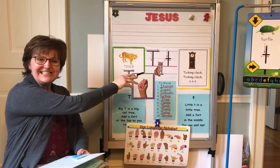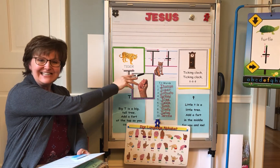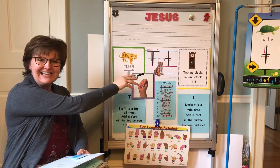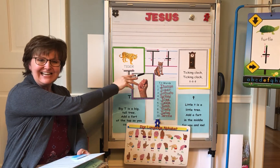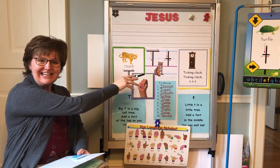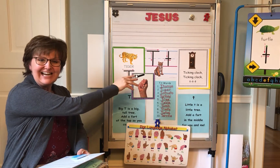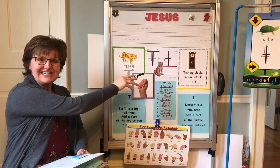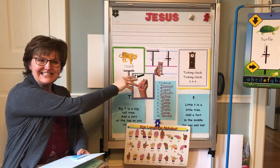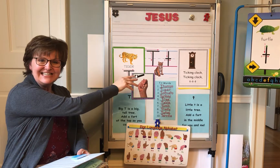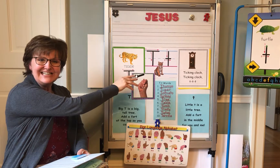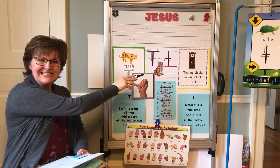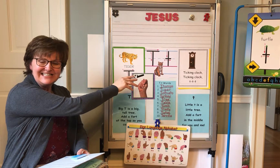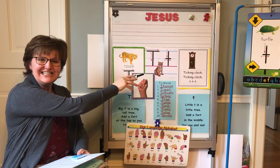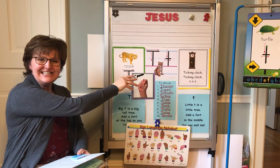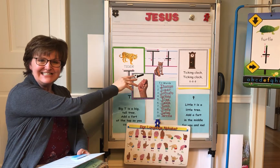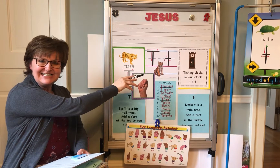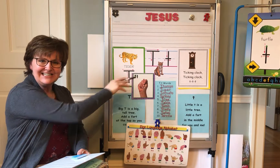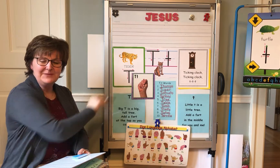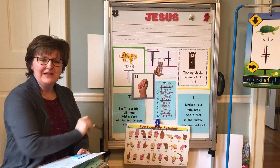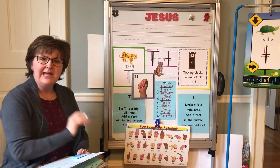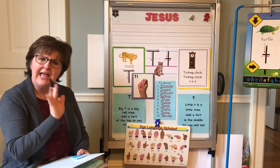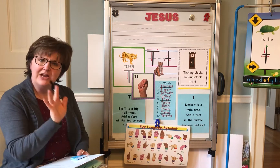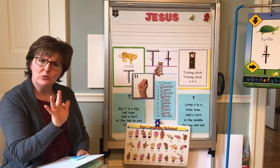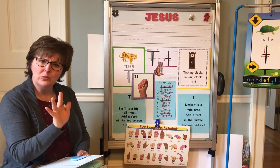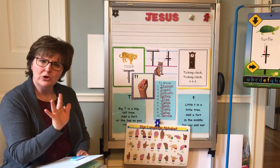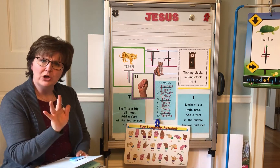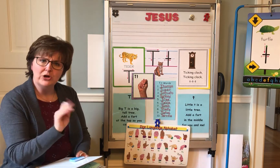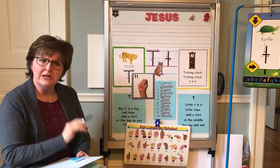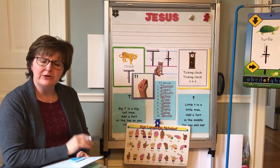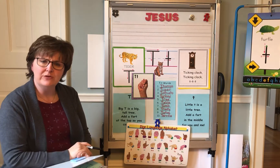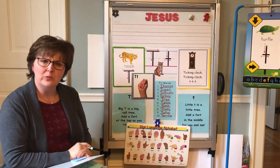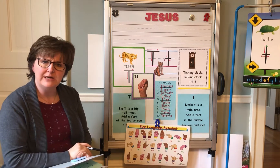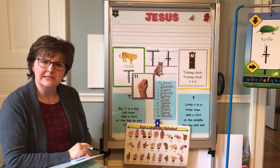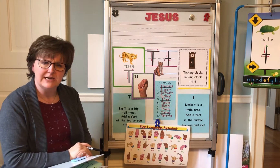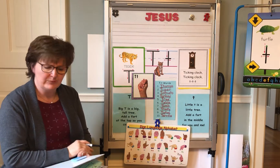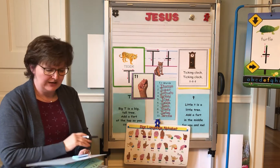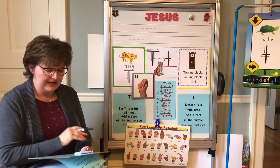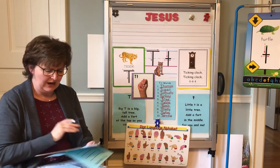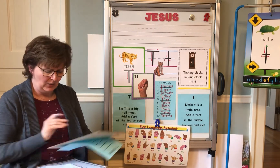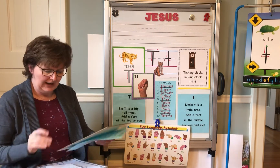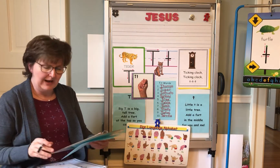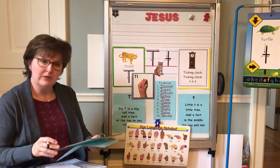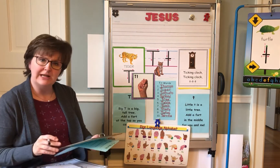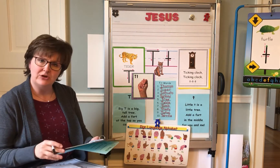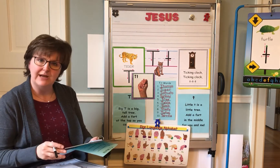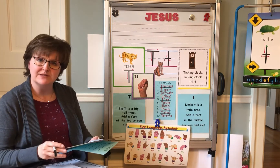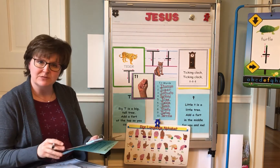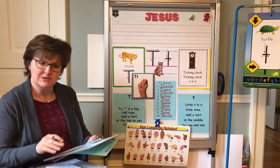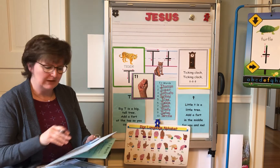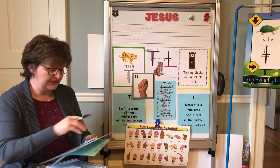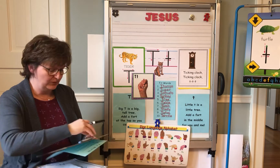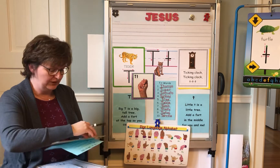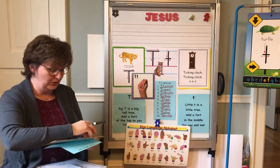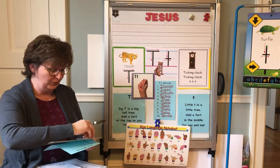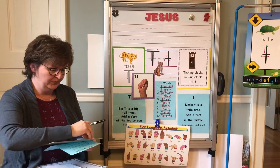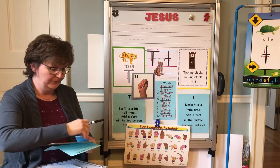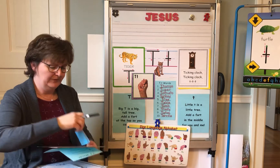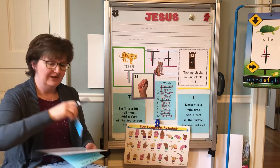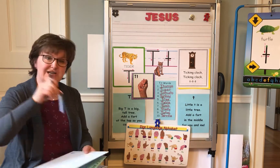ticking clock. T, t, t. And to work on our letter of the week time right now, I would like you to have some supplies with you. Did